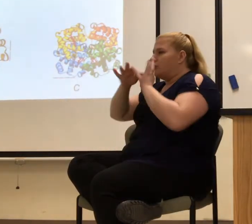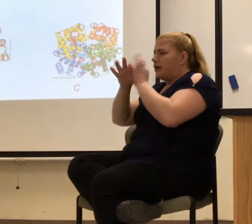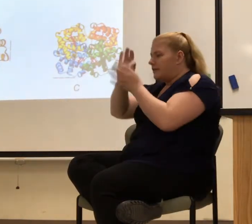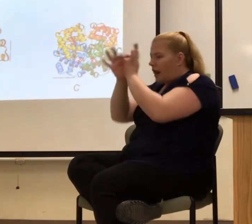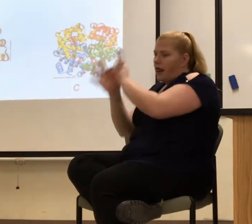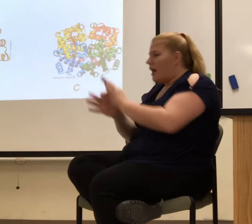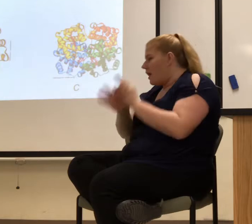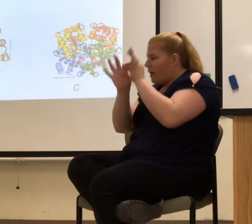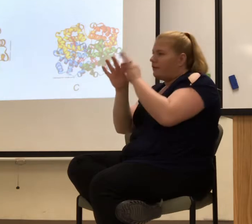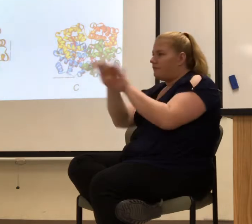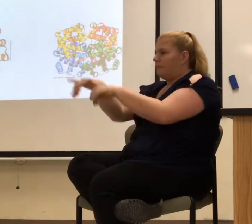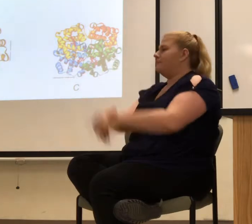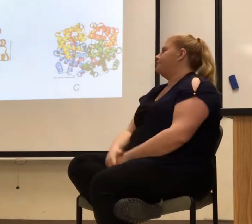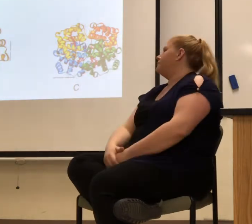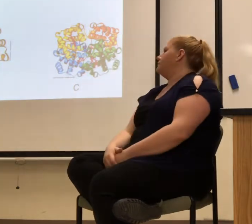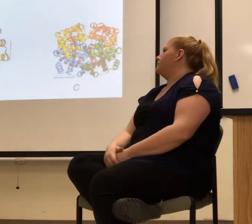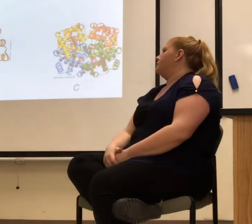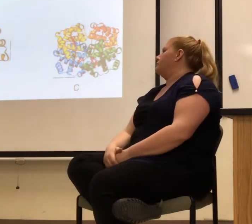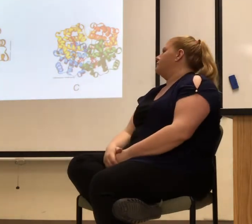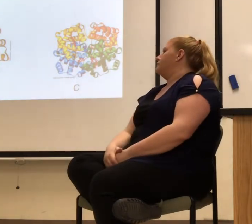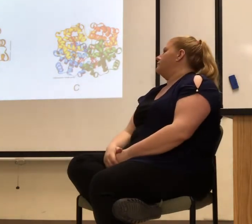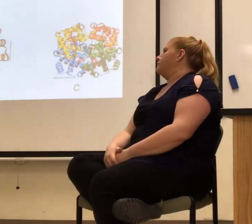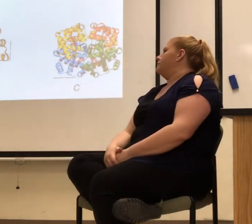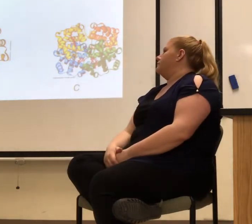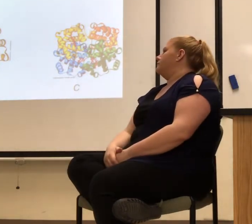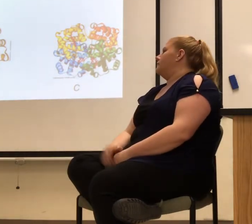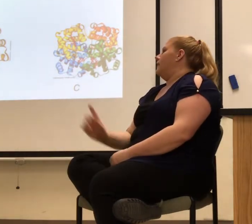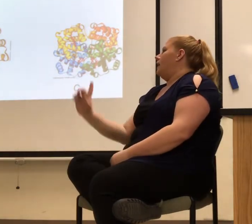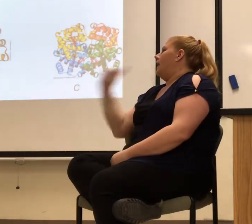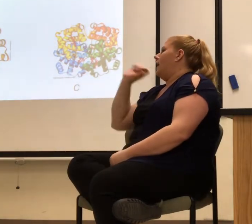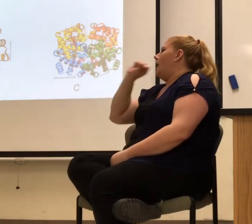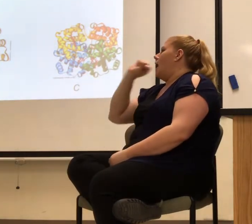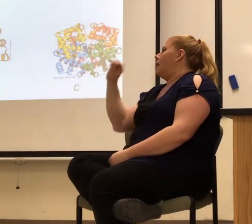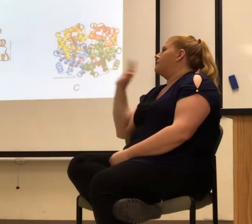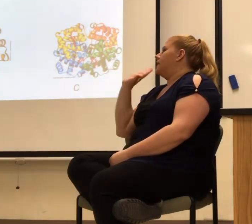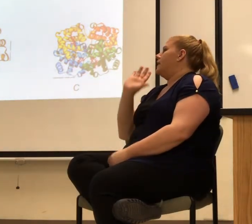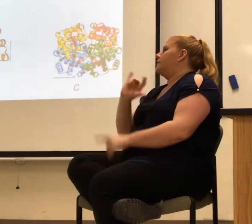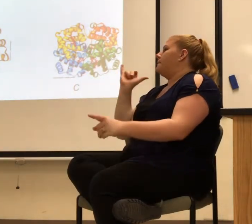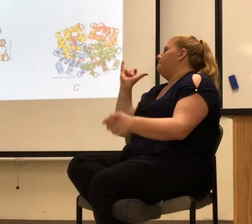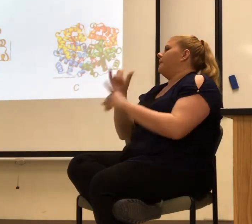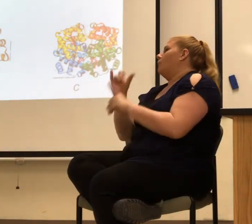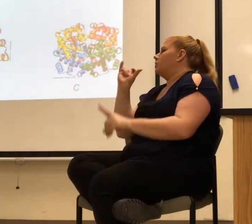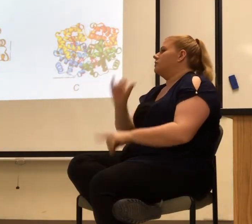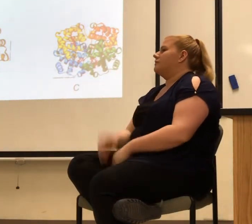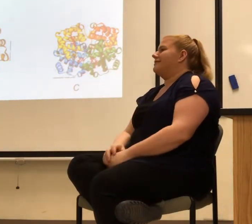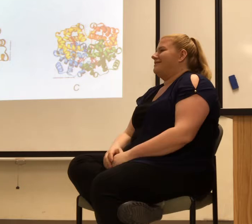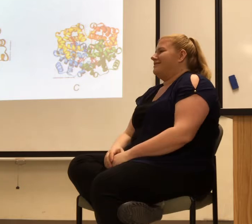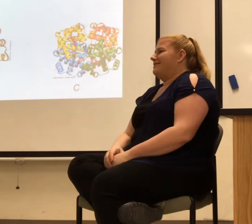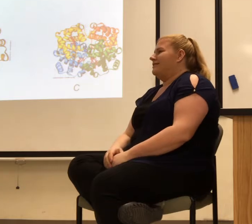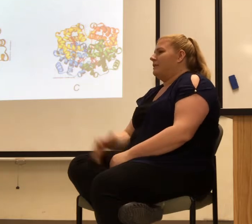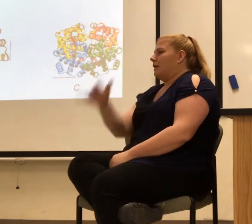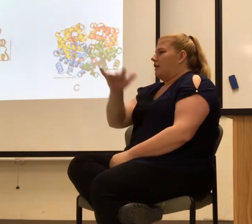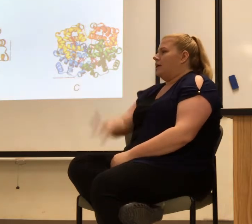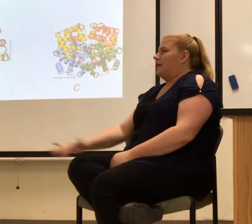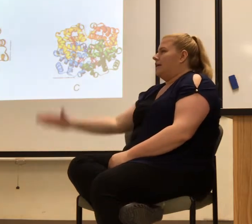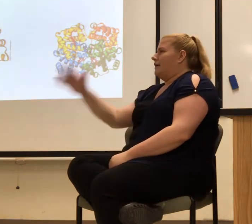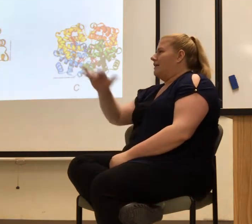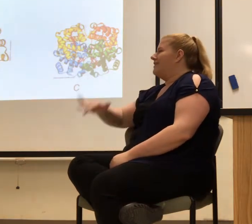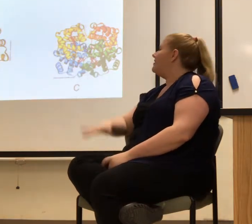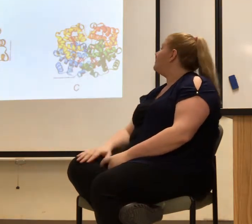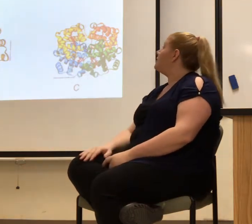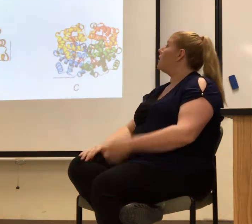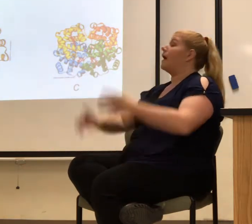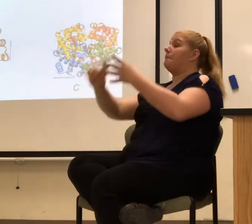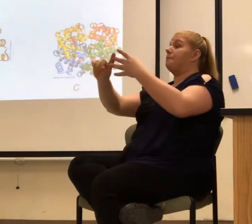of structure. Yeah? One more time with A being secondary. Can you explain that one? Yeah. The definition of